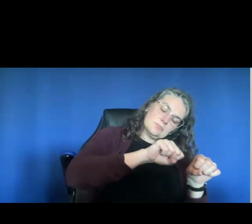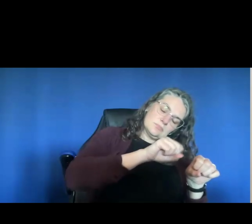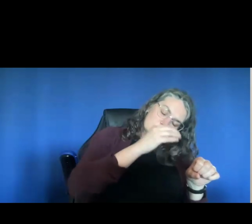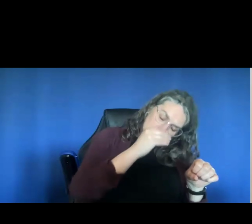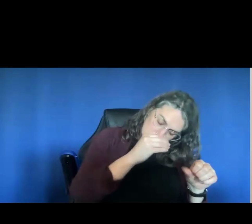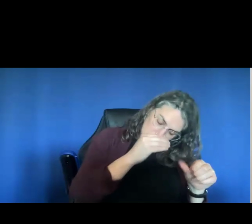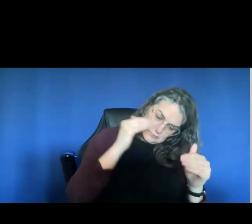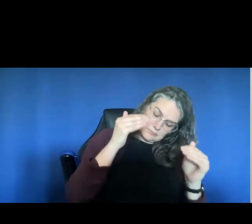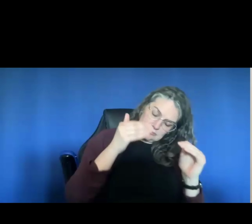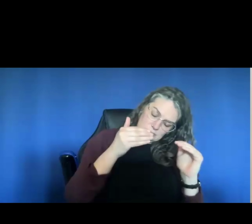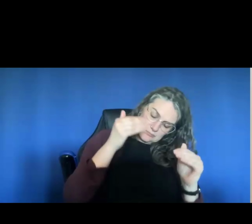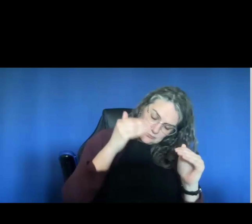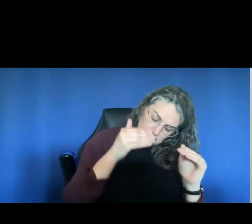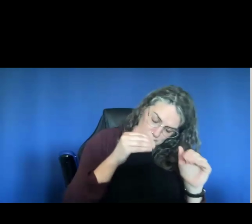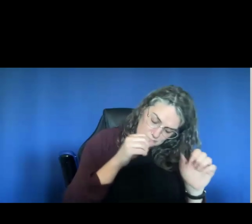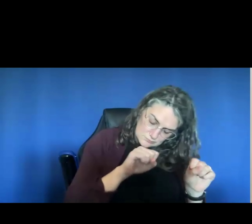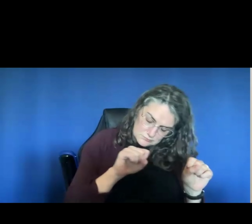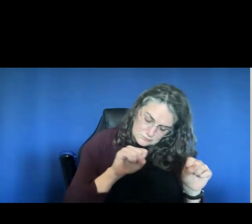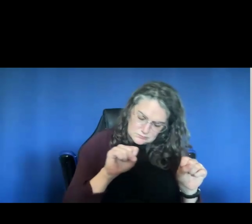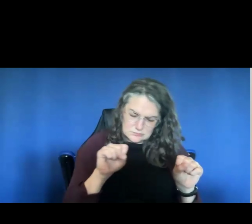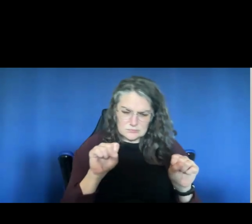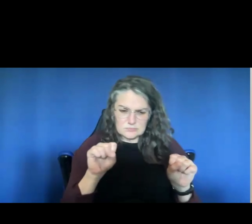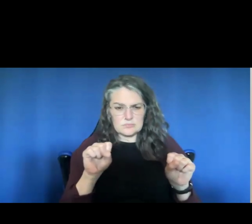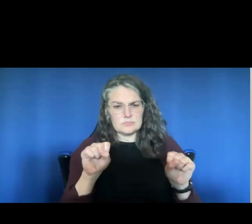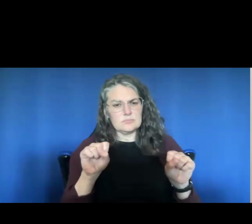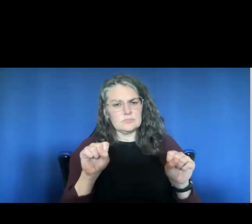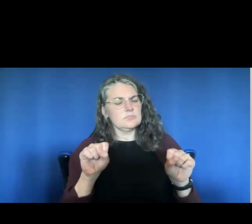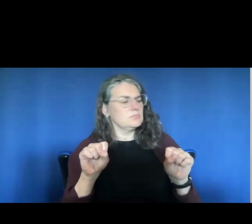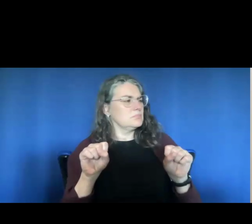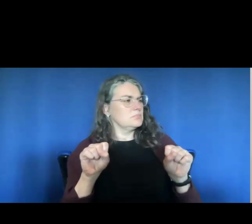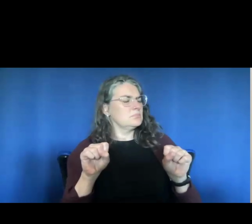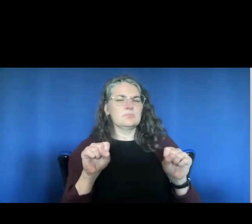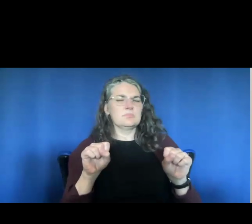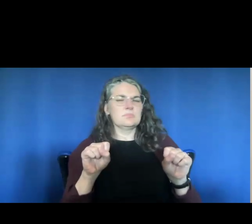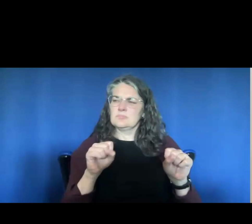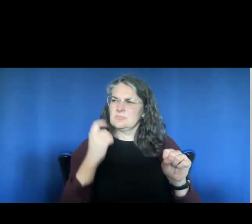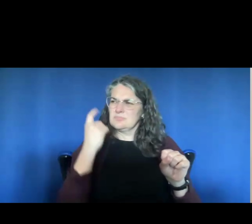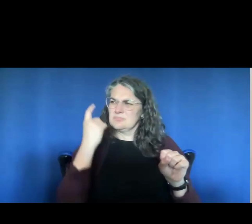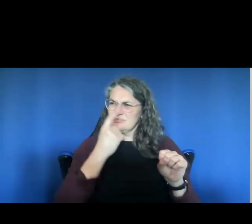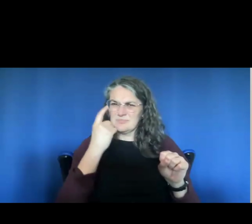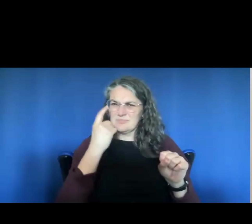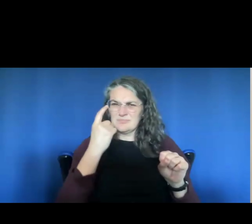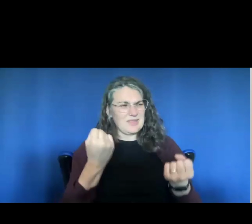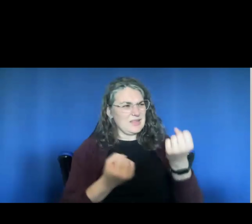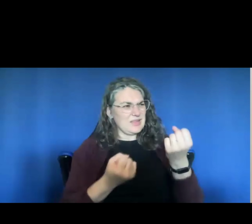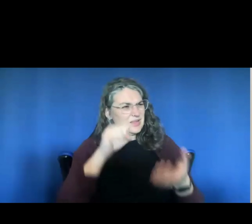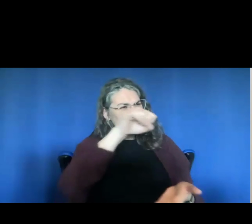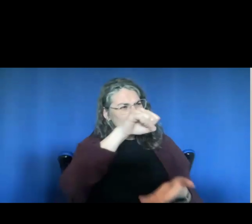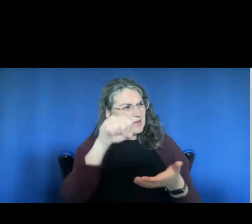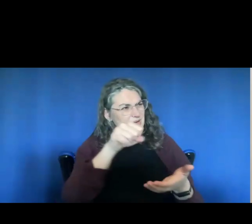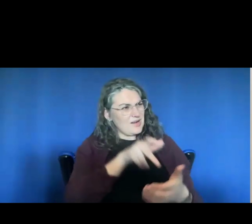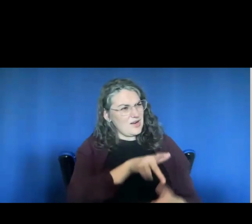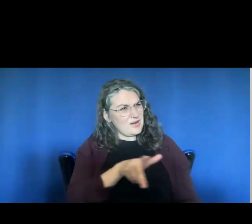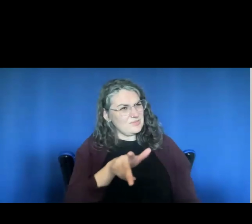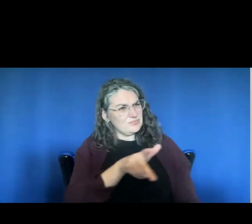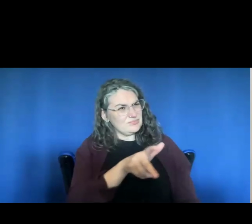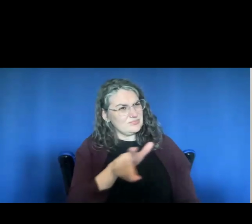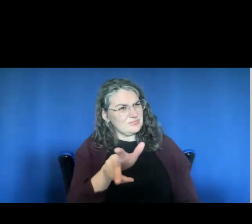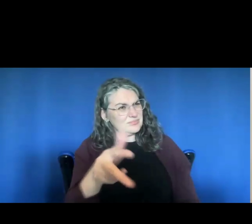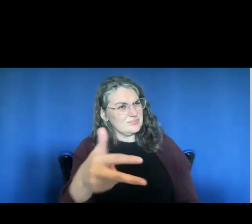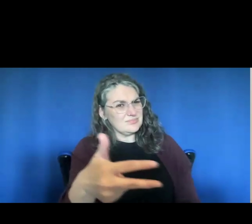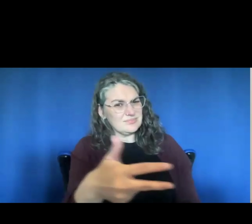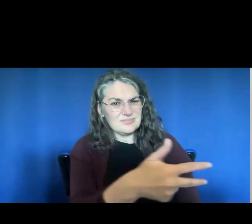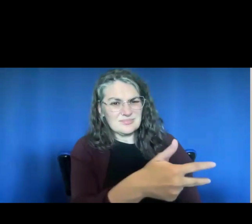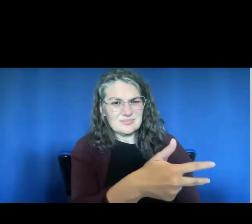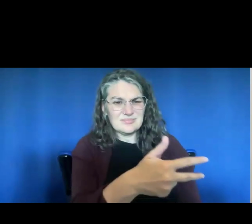and confused, I speculated about this detour. The car didn't need gas, and my parents expected me